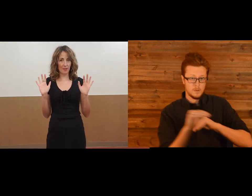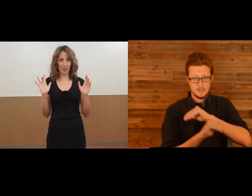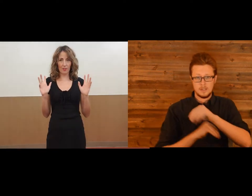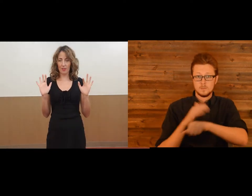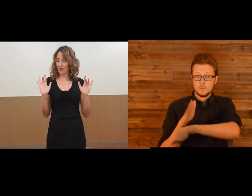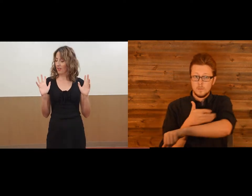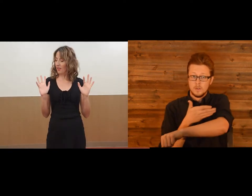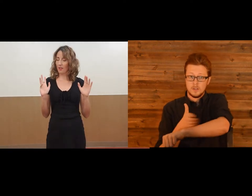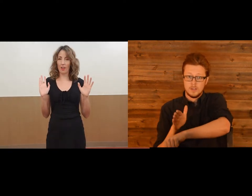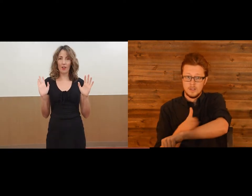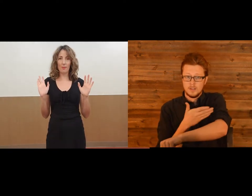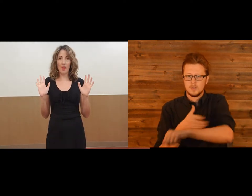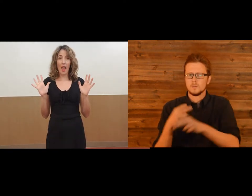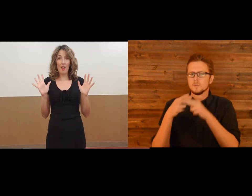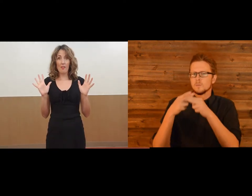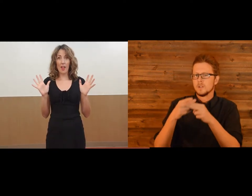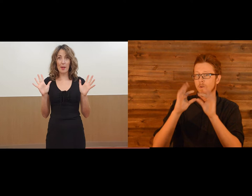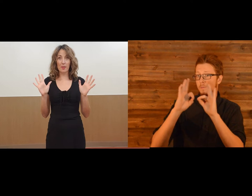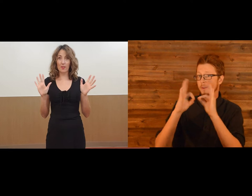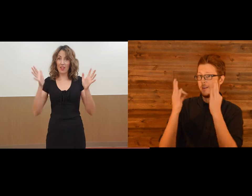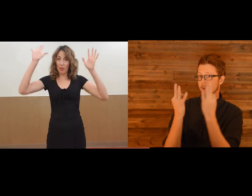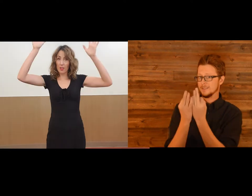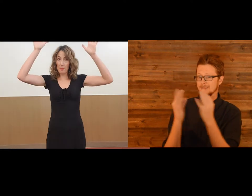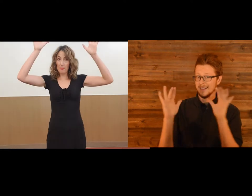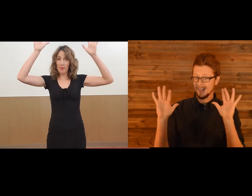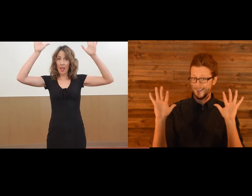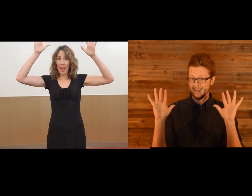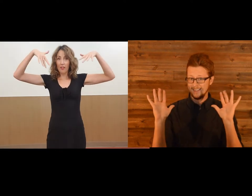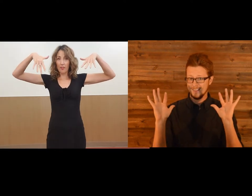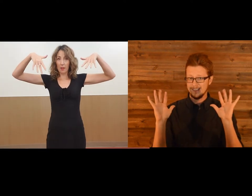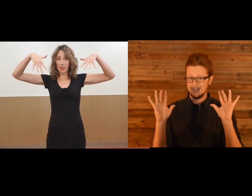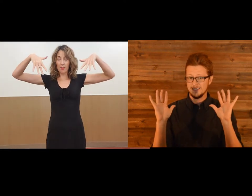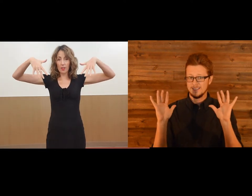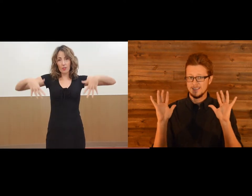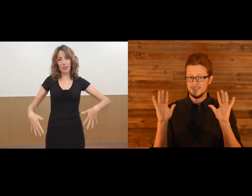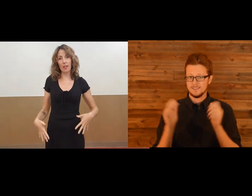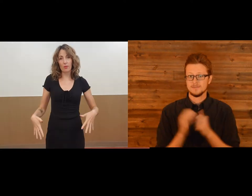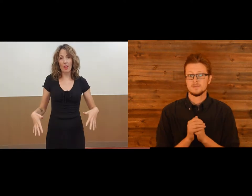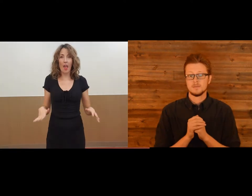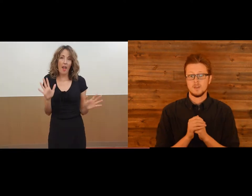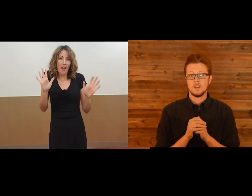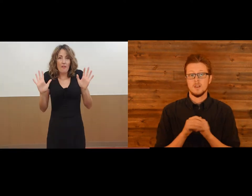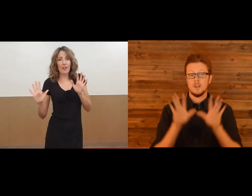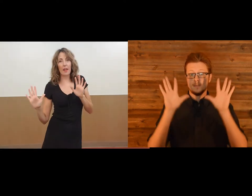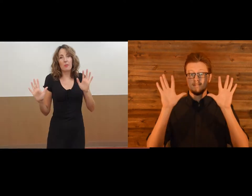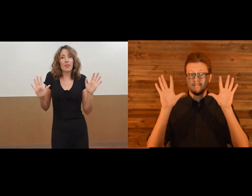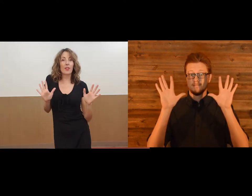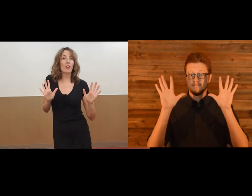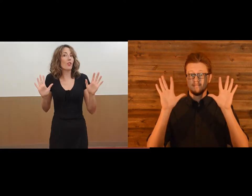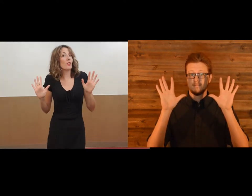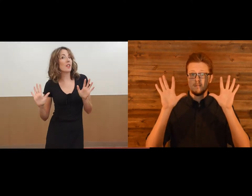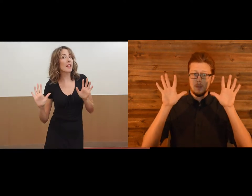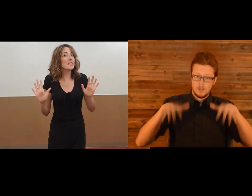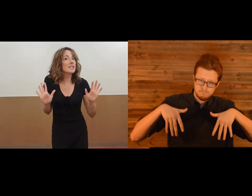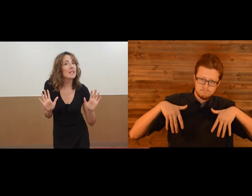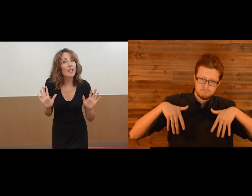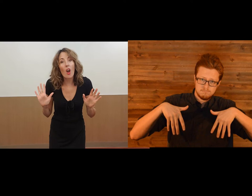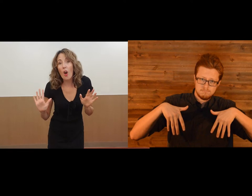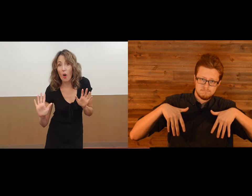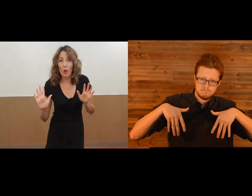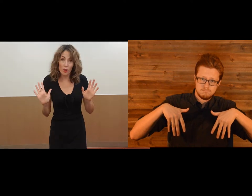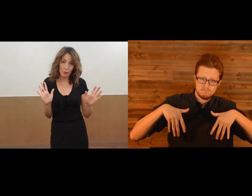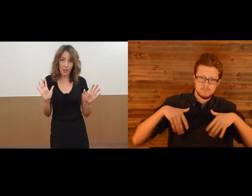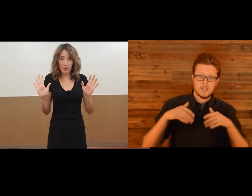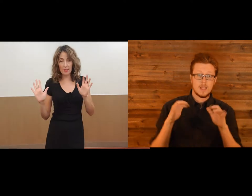your family fingers? There they are. Family fingers up and family fingers down. Family fingers